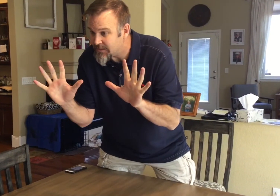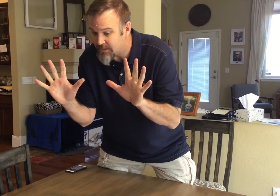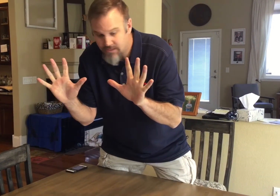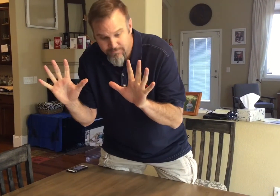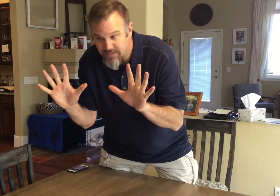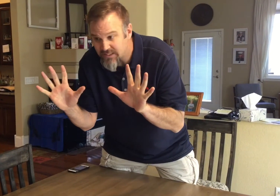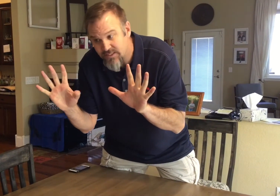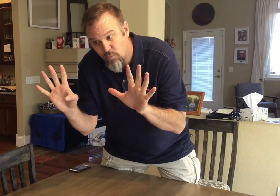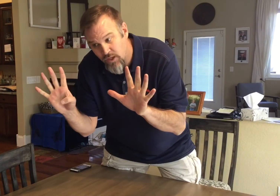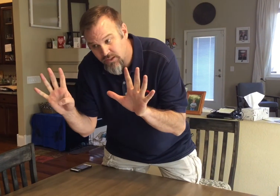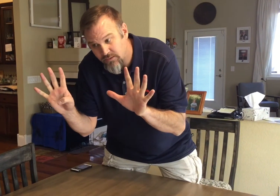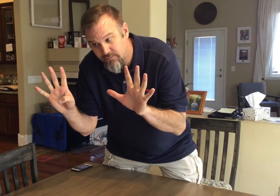10 minus 1.